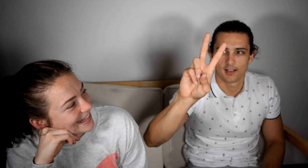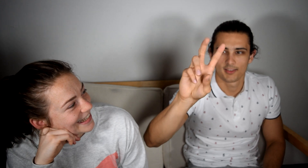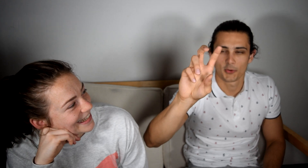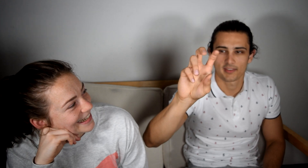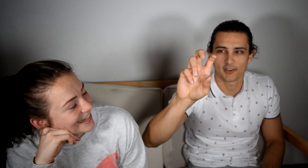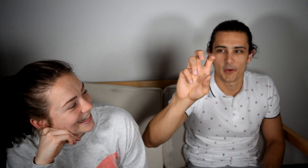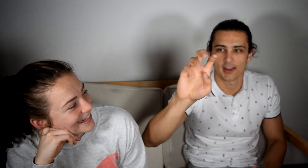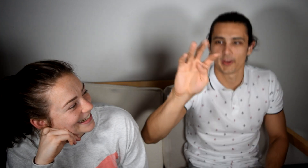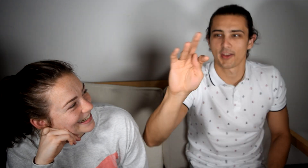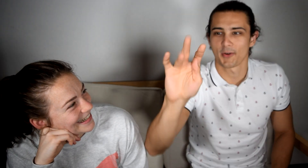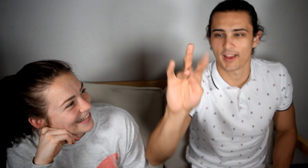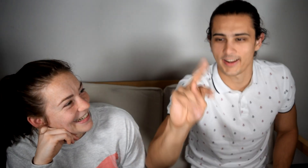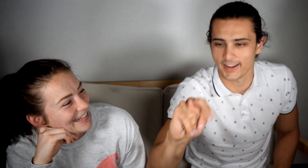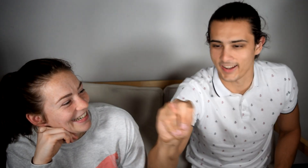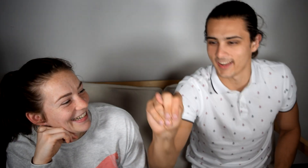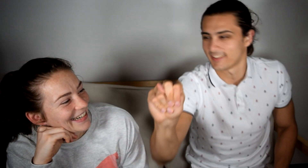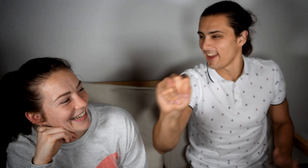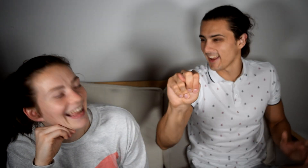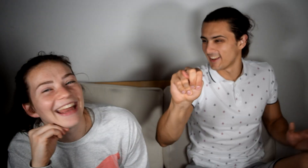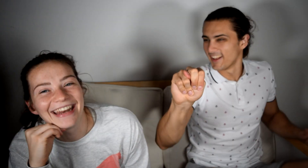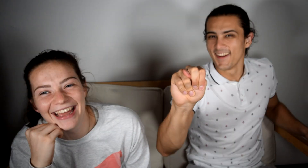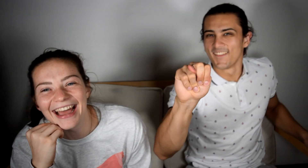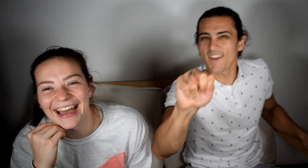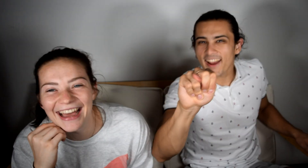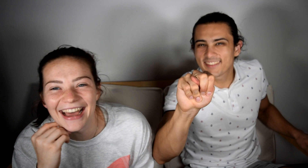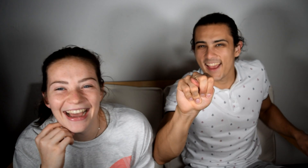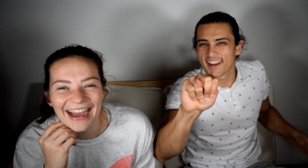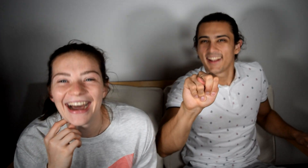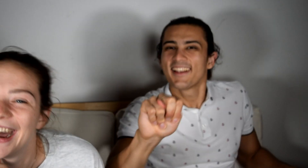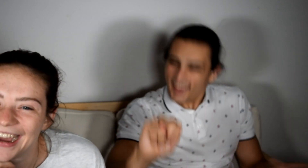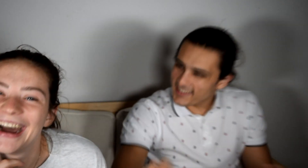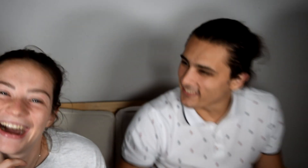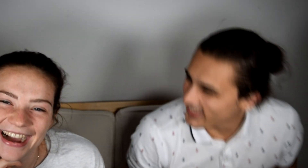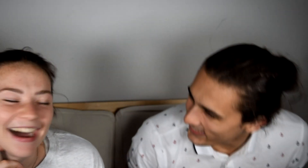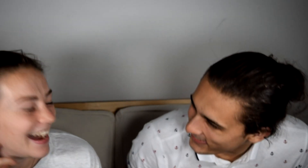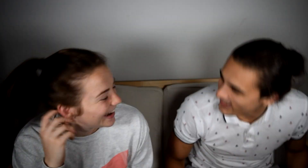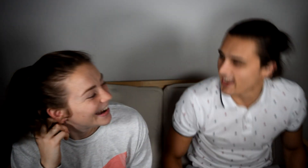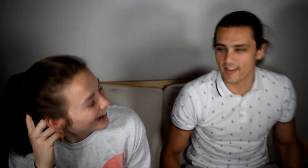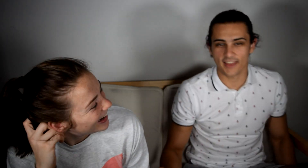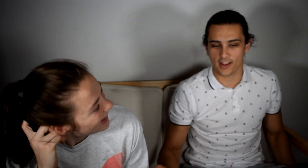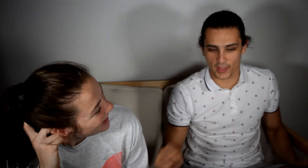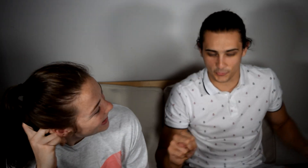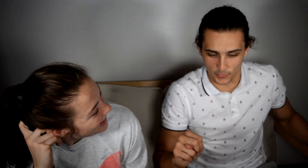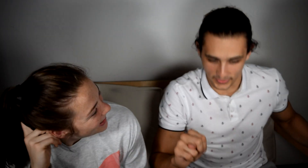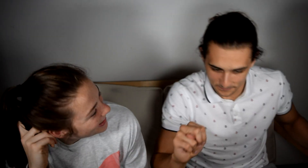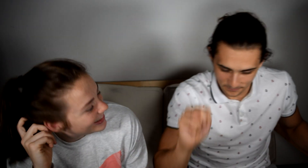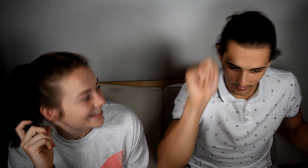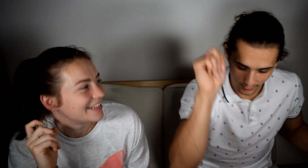No, it's, I know it. Got it. N. Wax N. Yeah, come on, that was good. And I've got flat as well, wait.